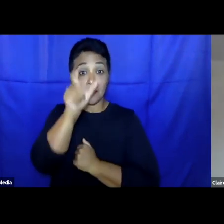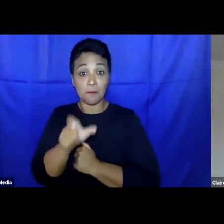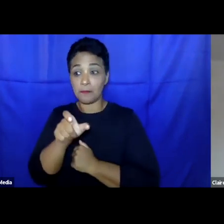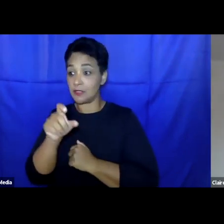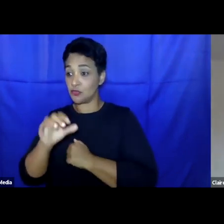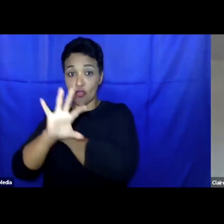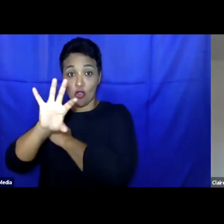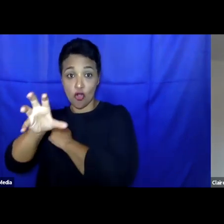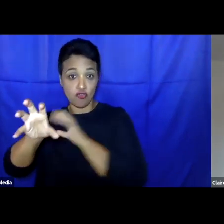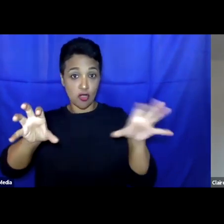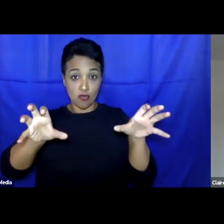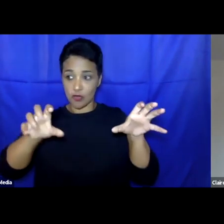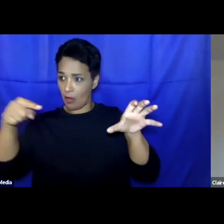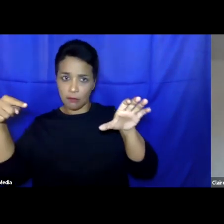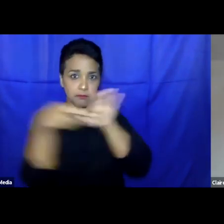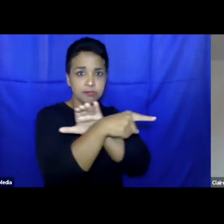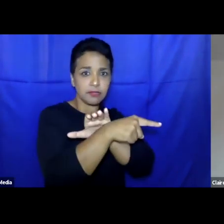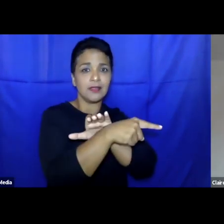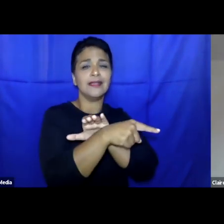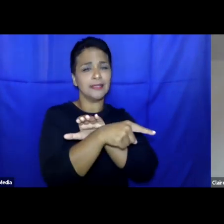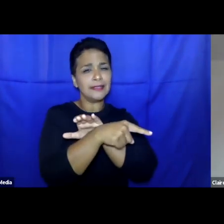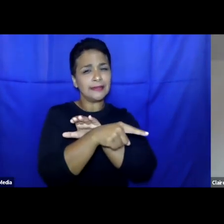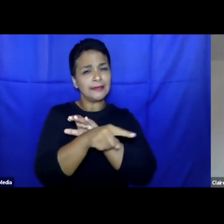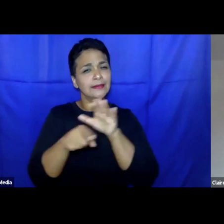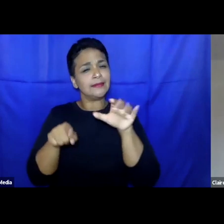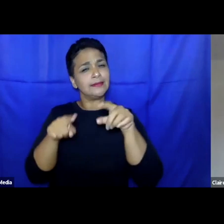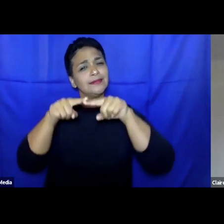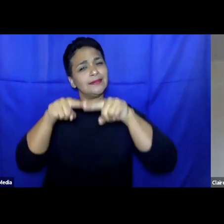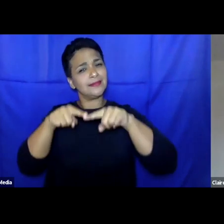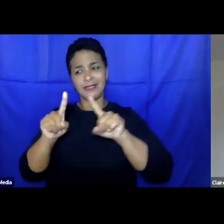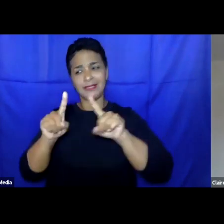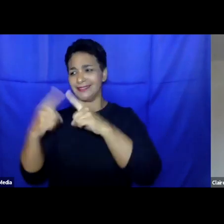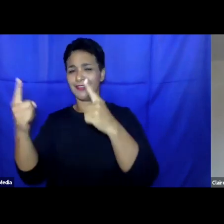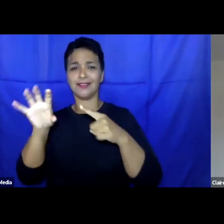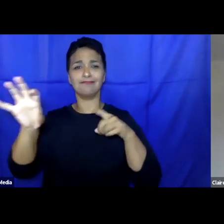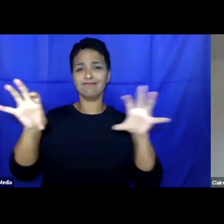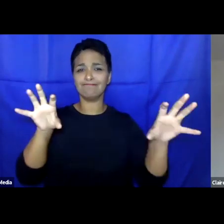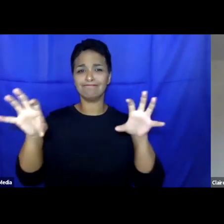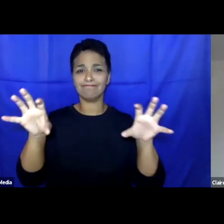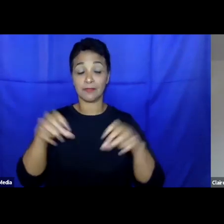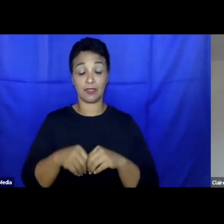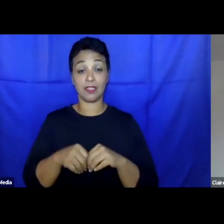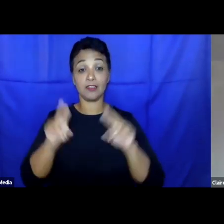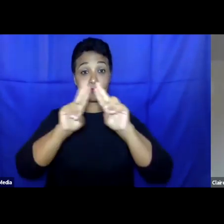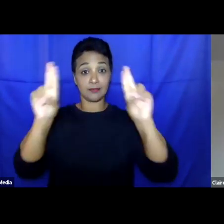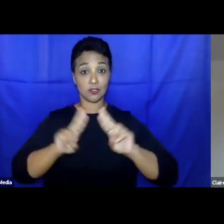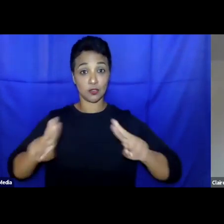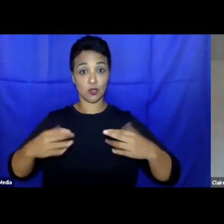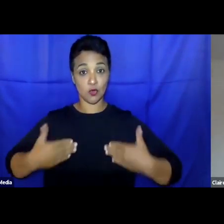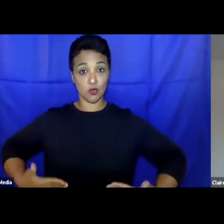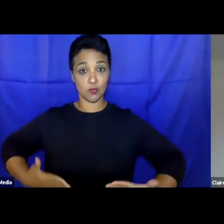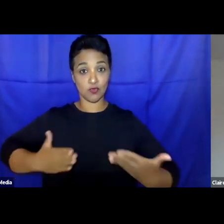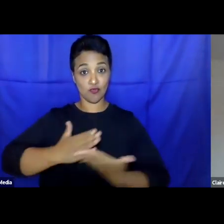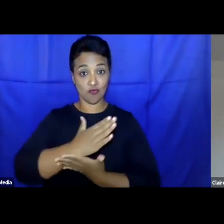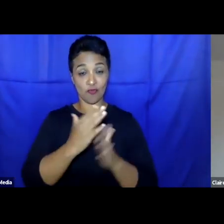are and where you end up as a result of displacement. International humanitarian law, or IHL, it's also called